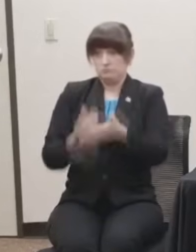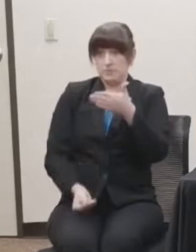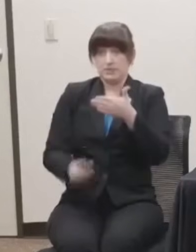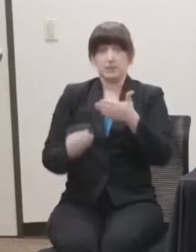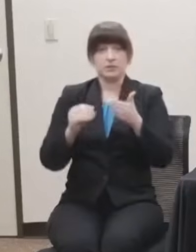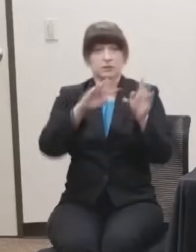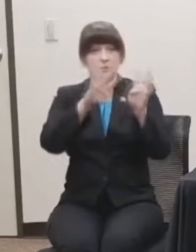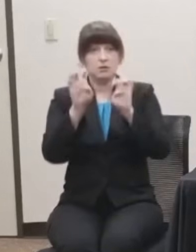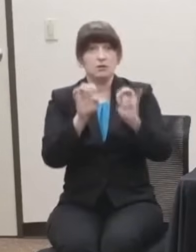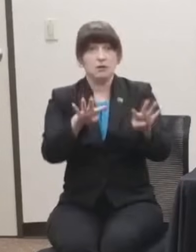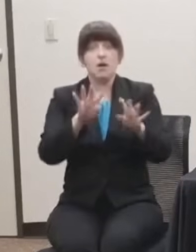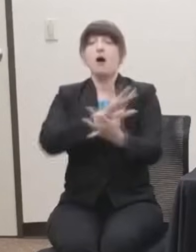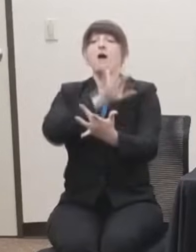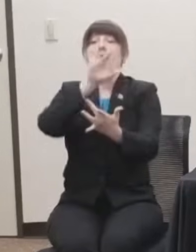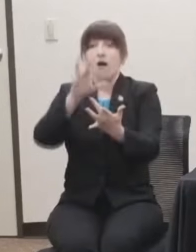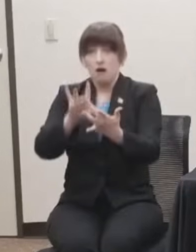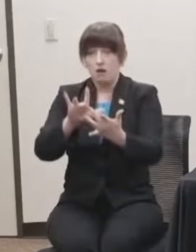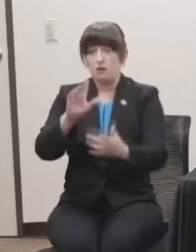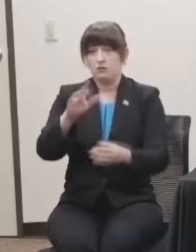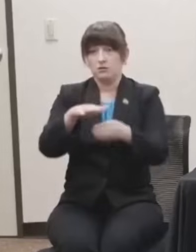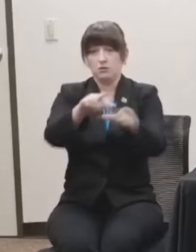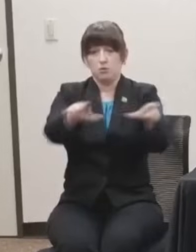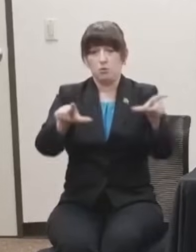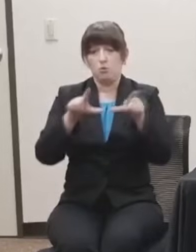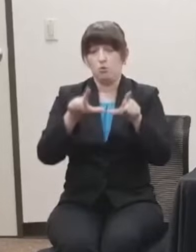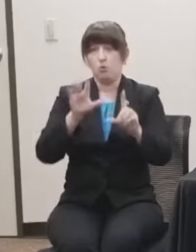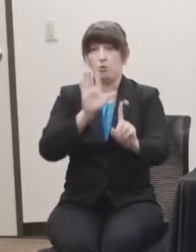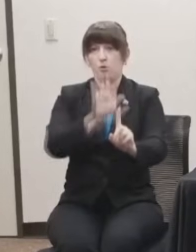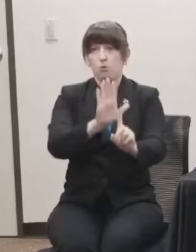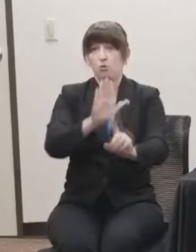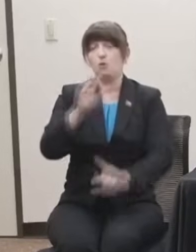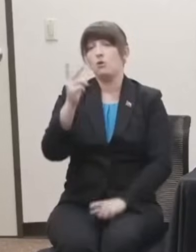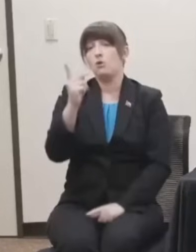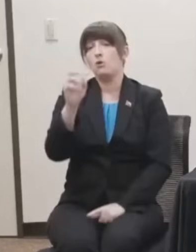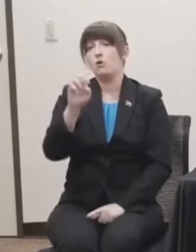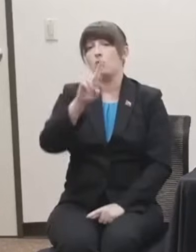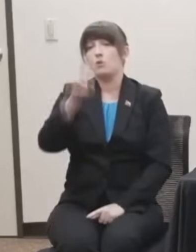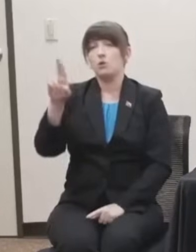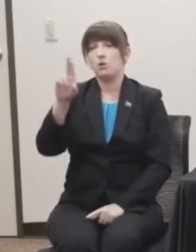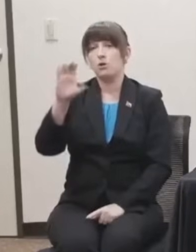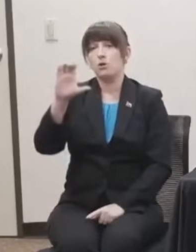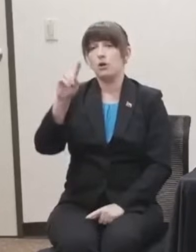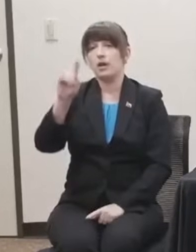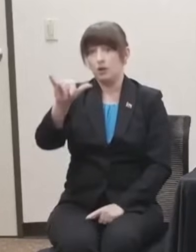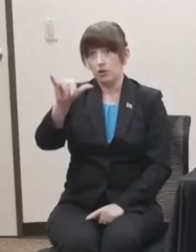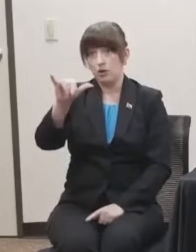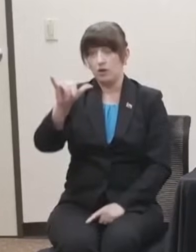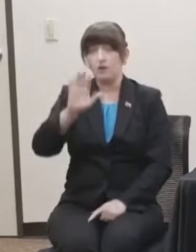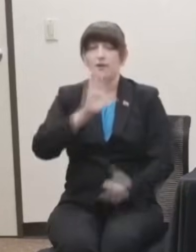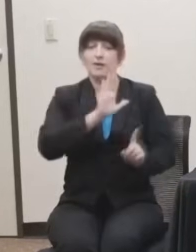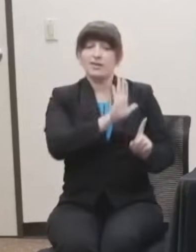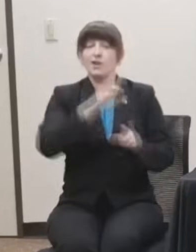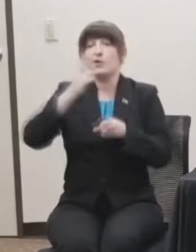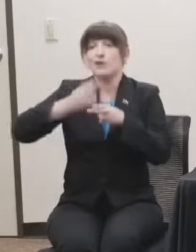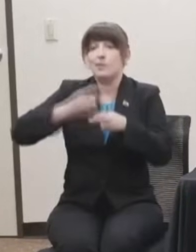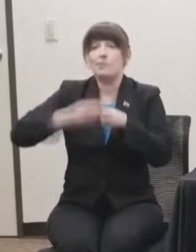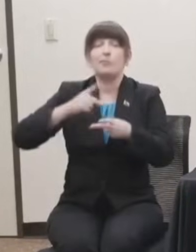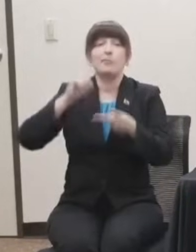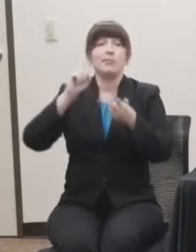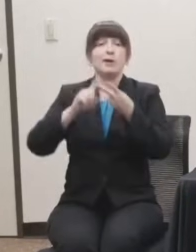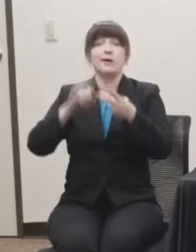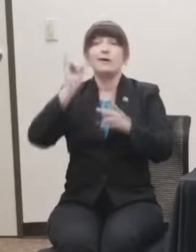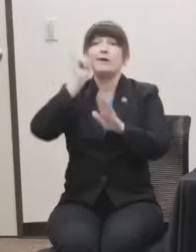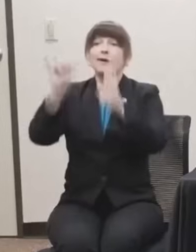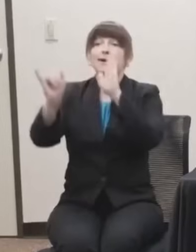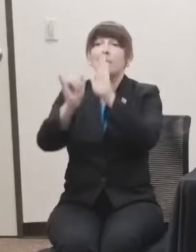officials in Kerr County and let them know that you have the name, identification, and other information